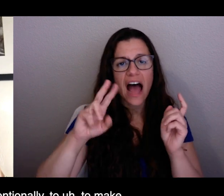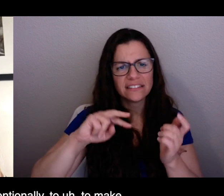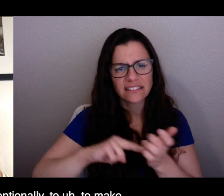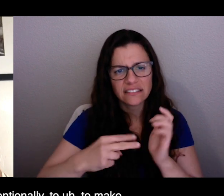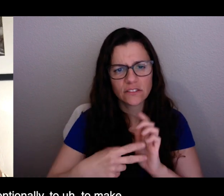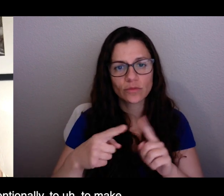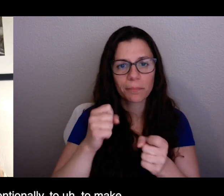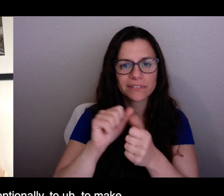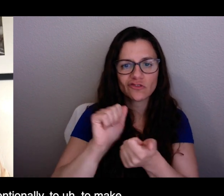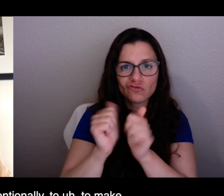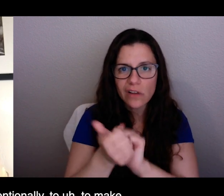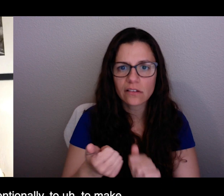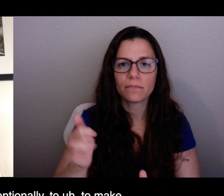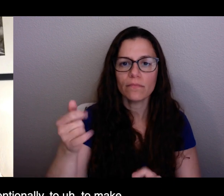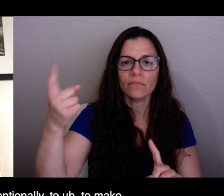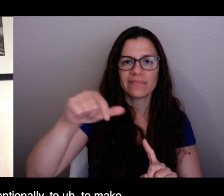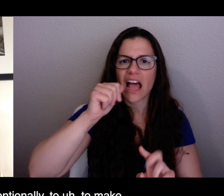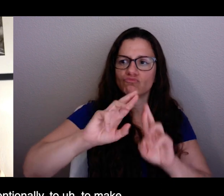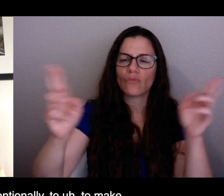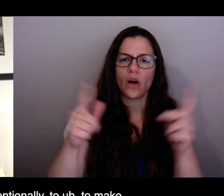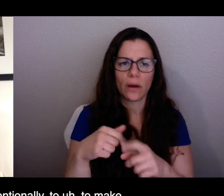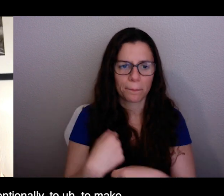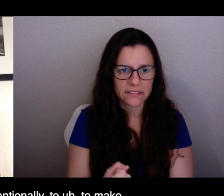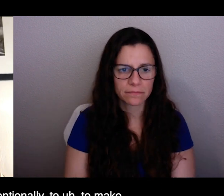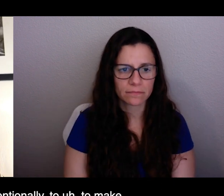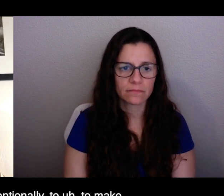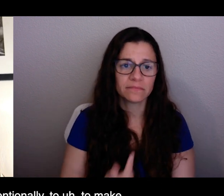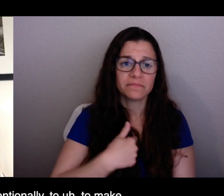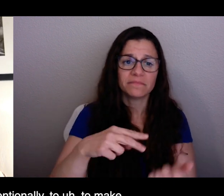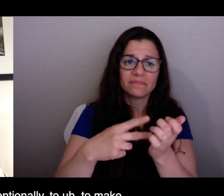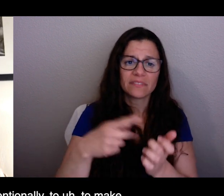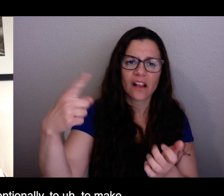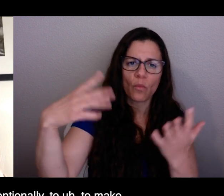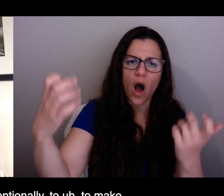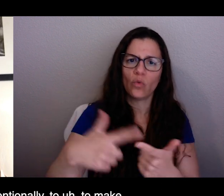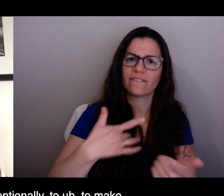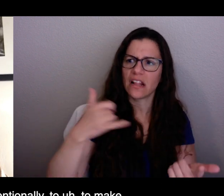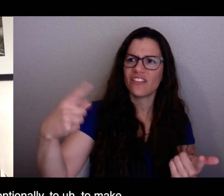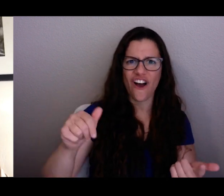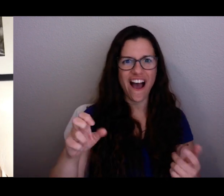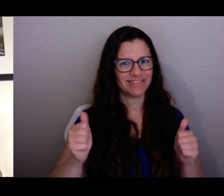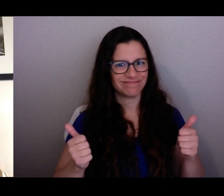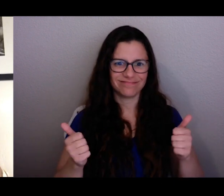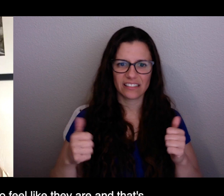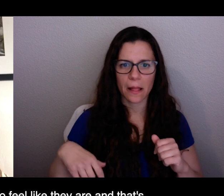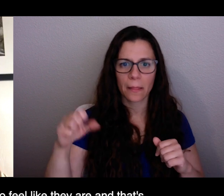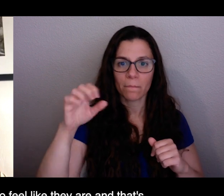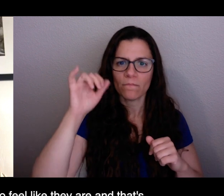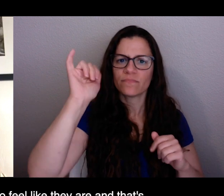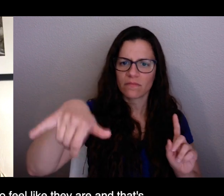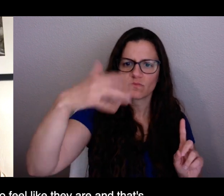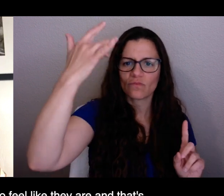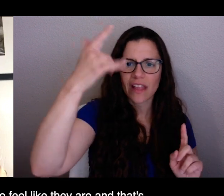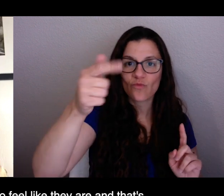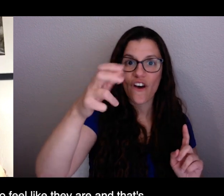however unintentionally, to make changes that they're just not ready to make. I mean,